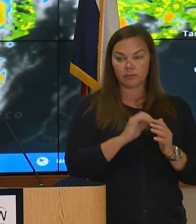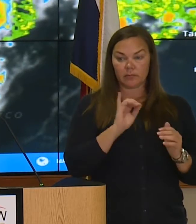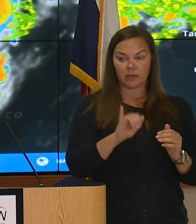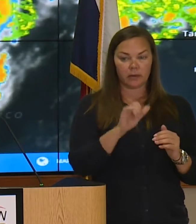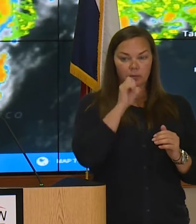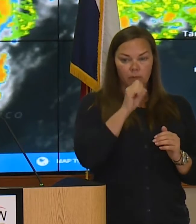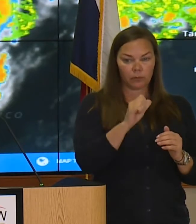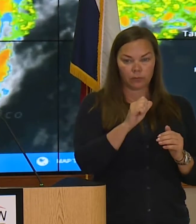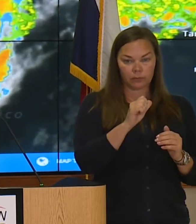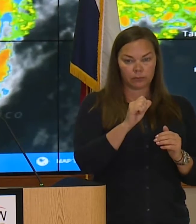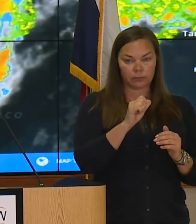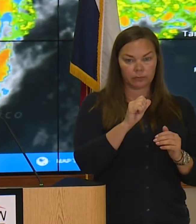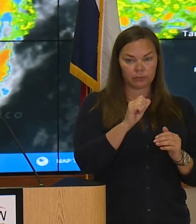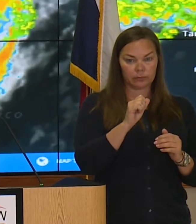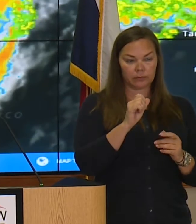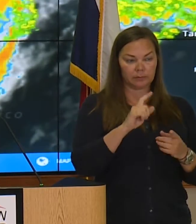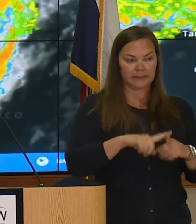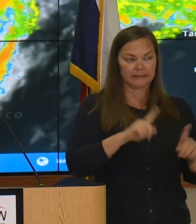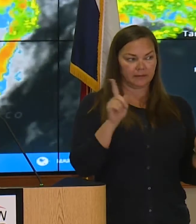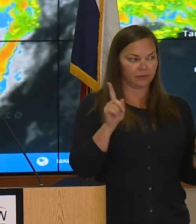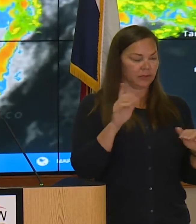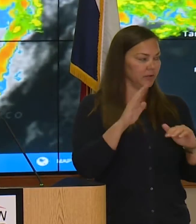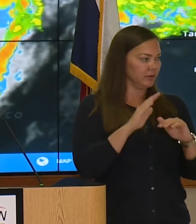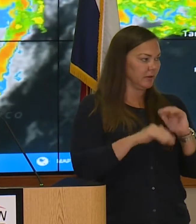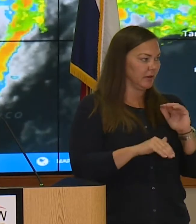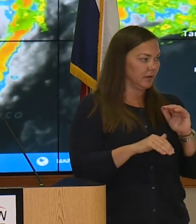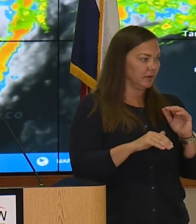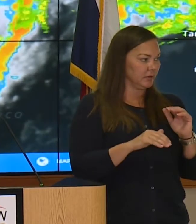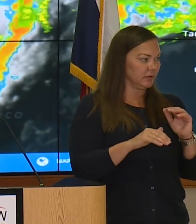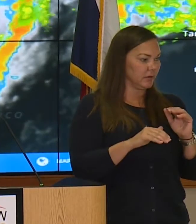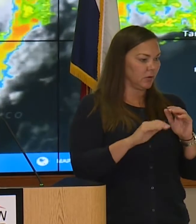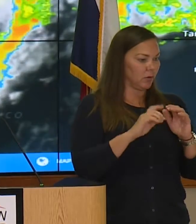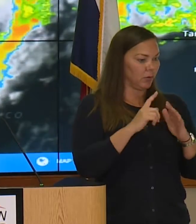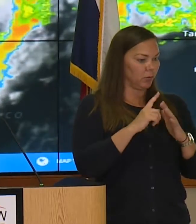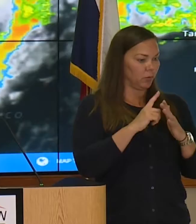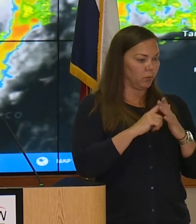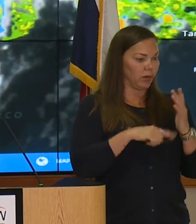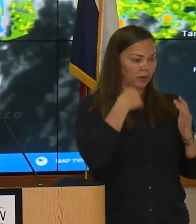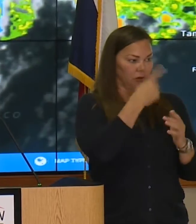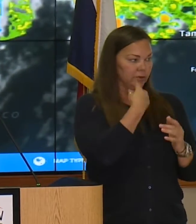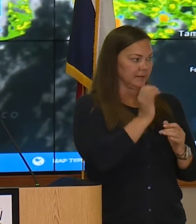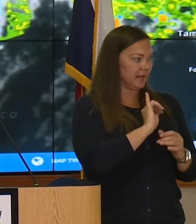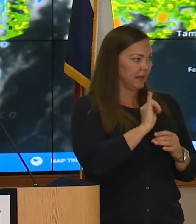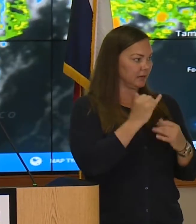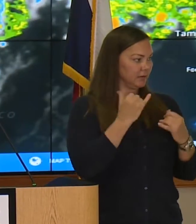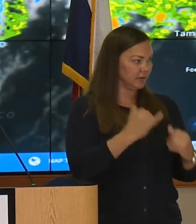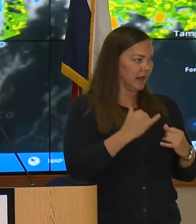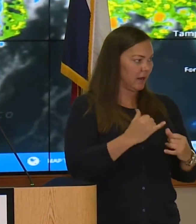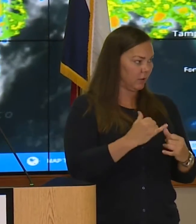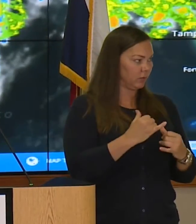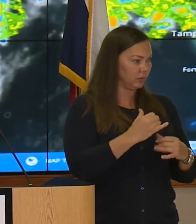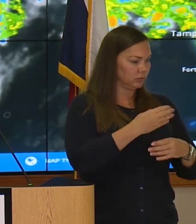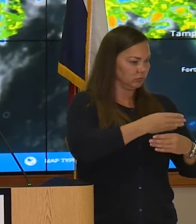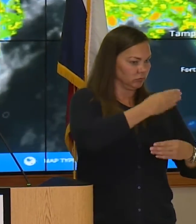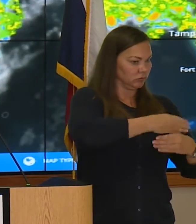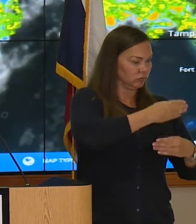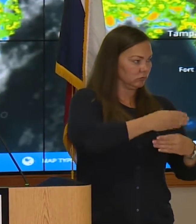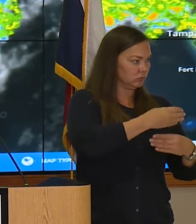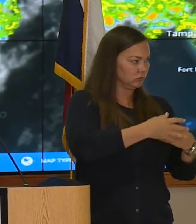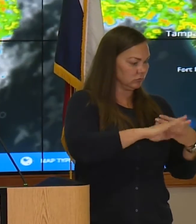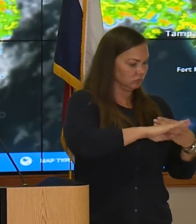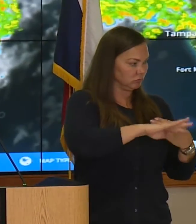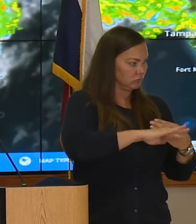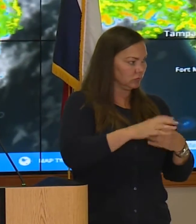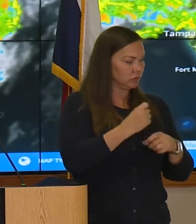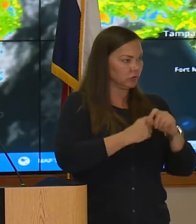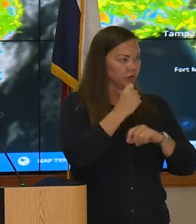That won't be different than the configuration of the existing outlet structures.